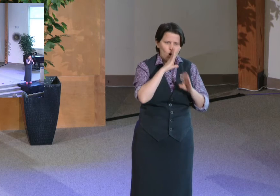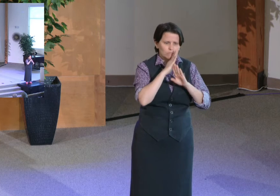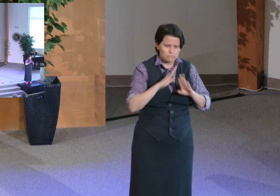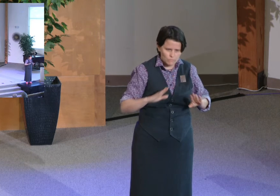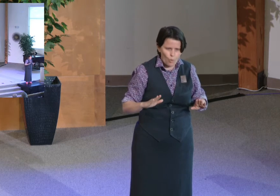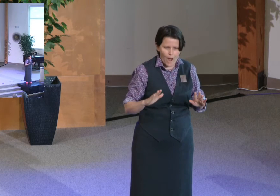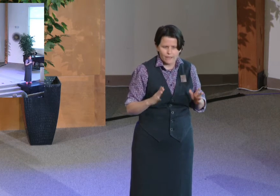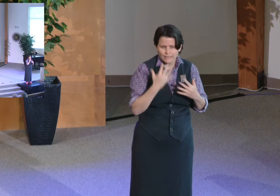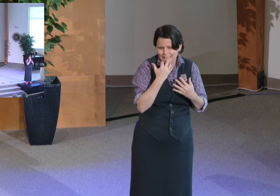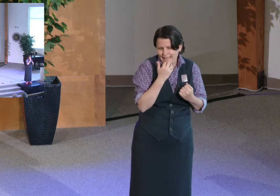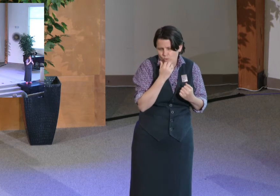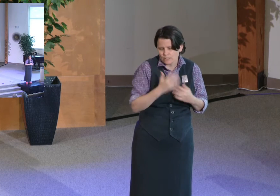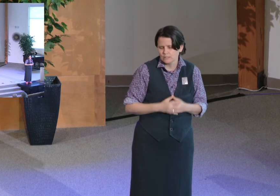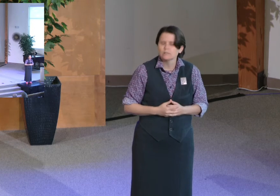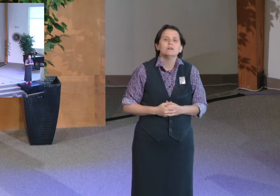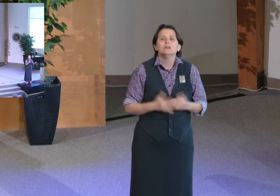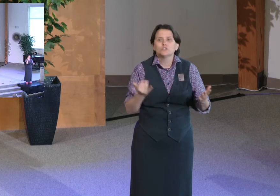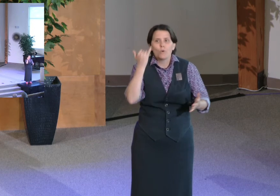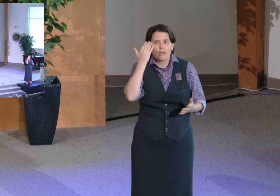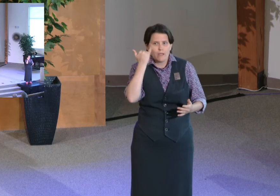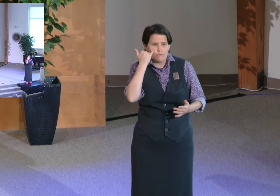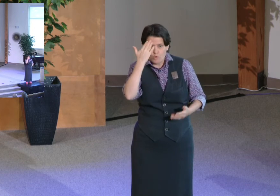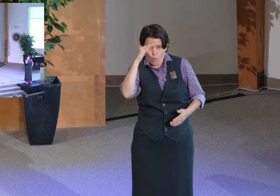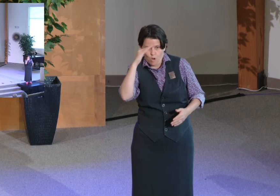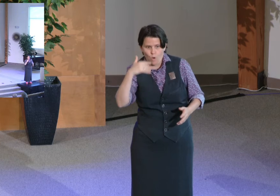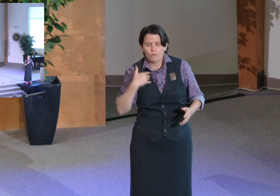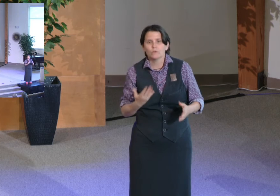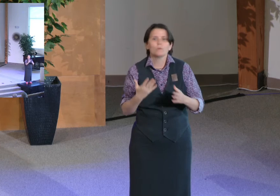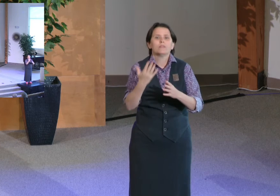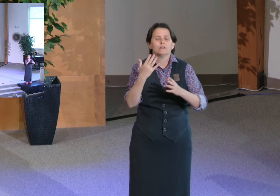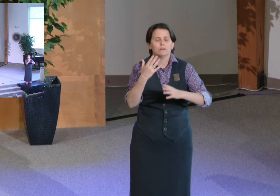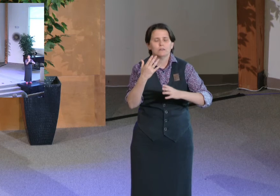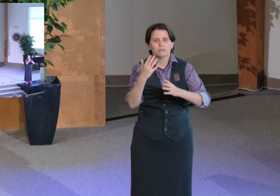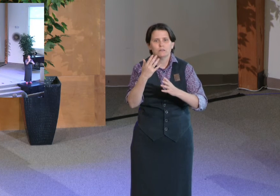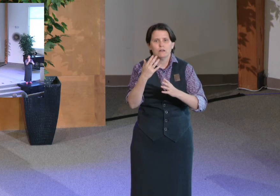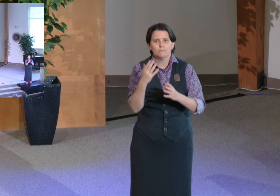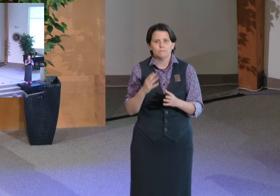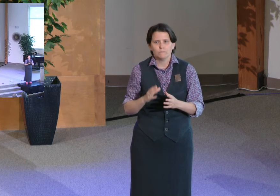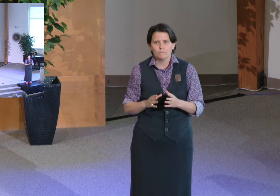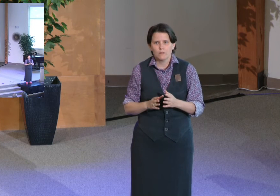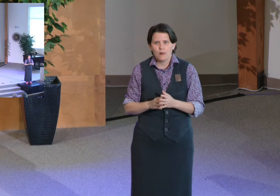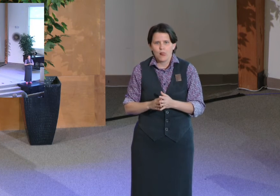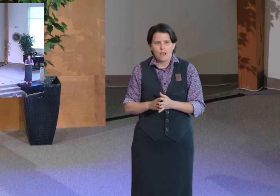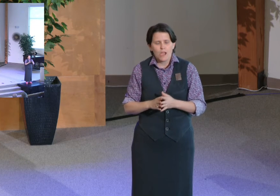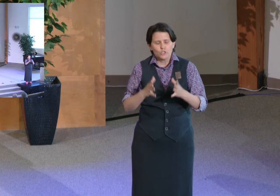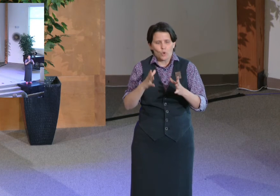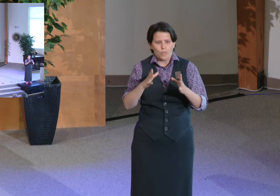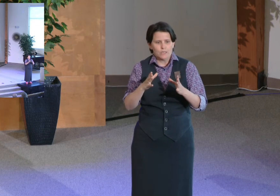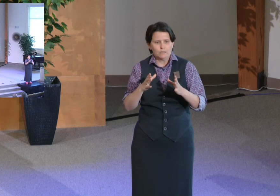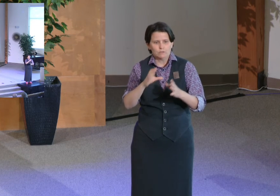doors, go to the left where Jennifer's little area is. At the end of the hall, you make a right, go straight down. There it is.